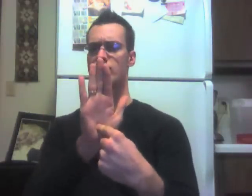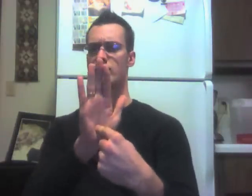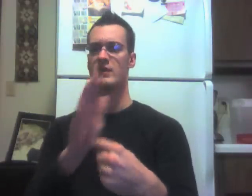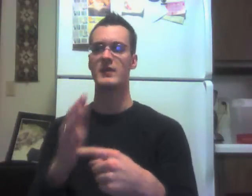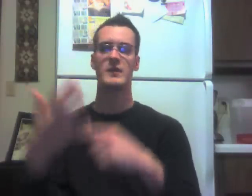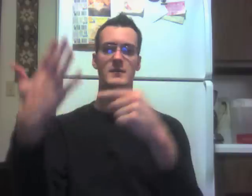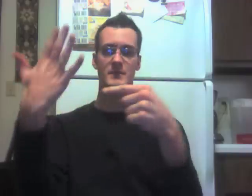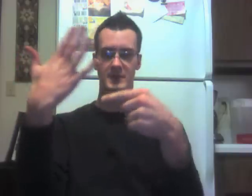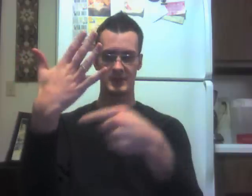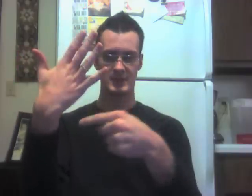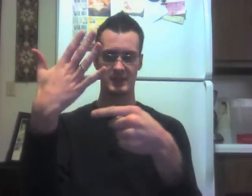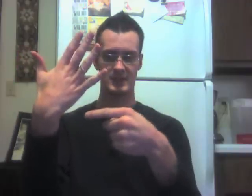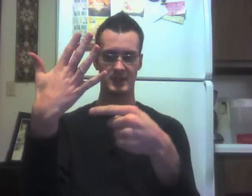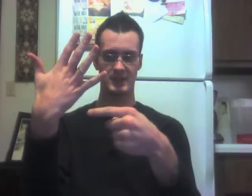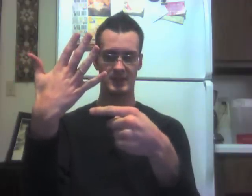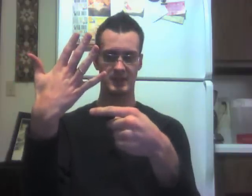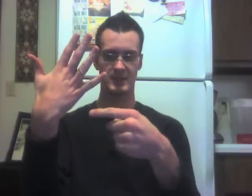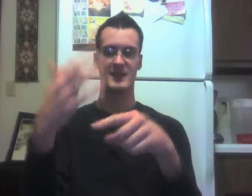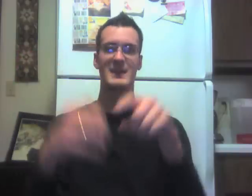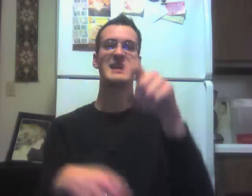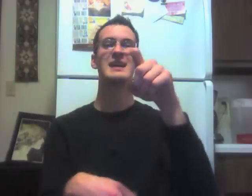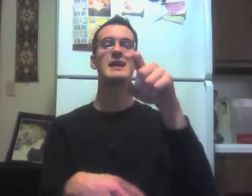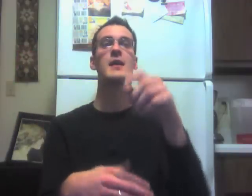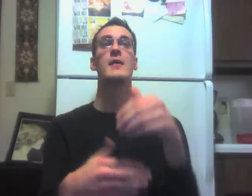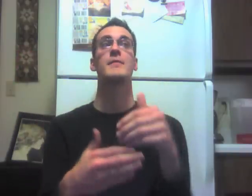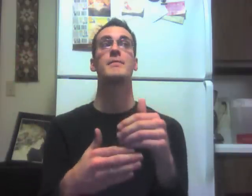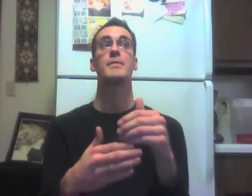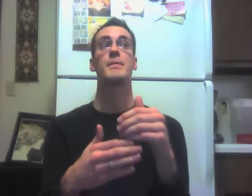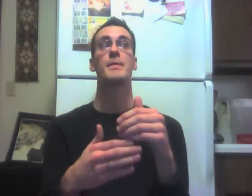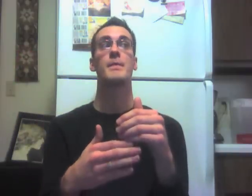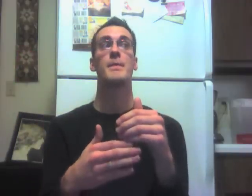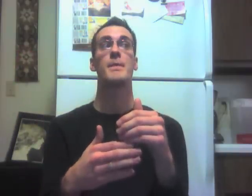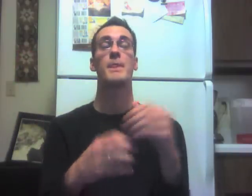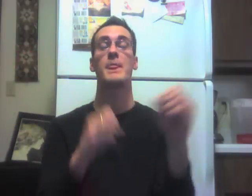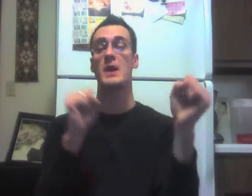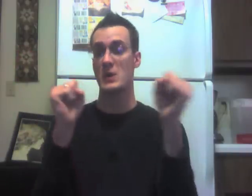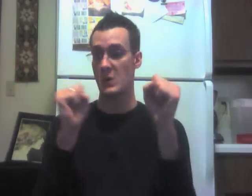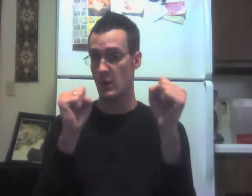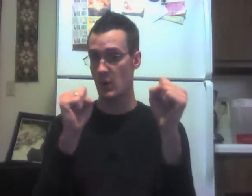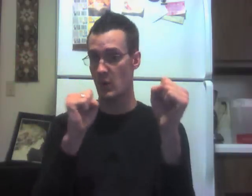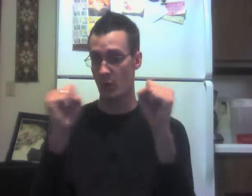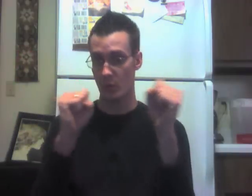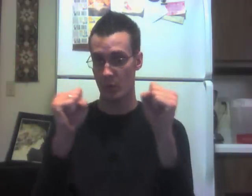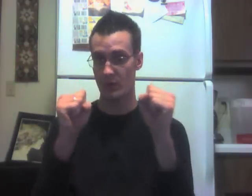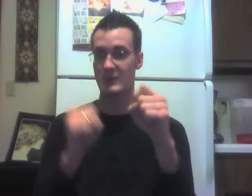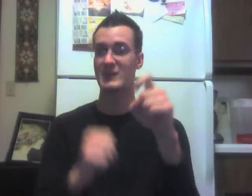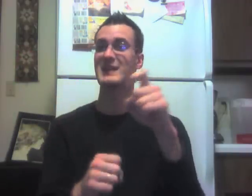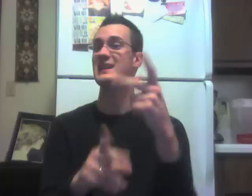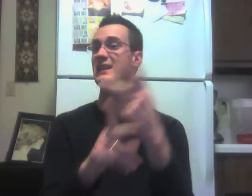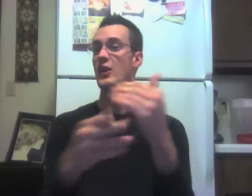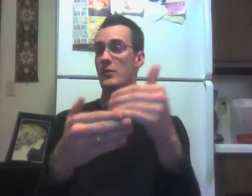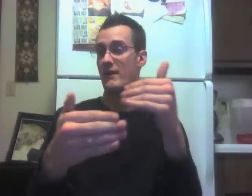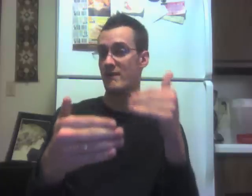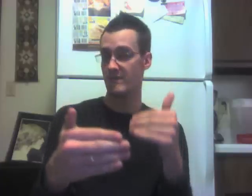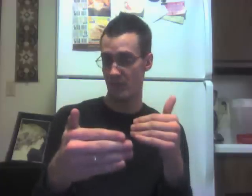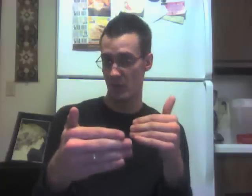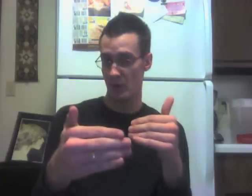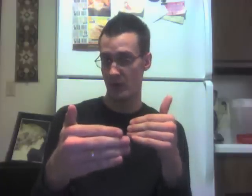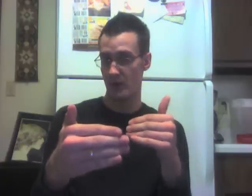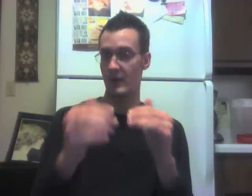require care prior to the winter to protect them against extremely cold temperatures. This is done by cutting